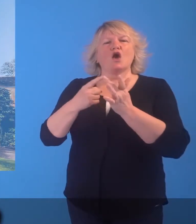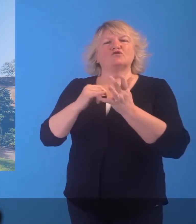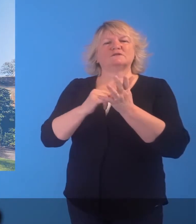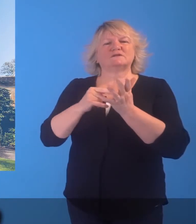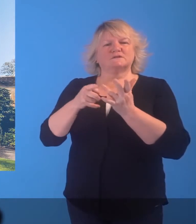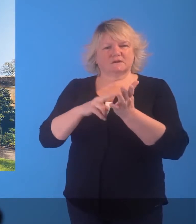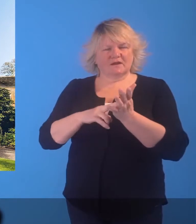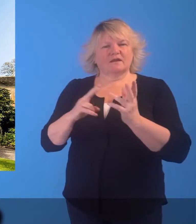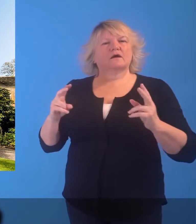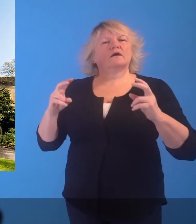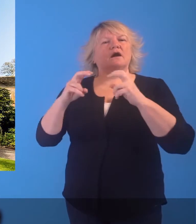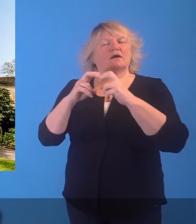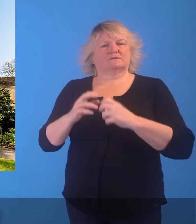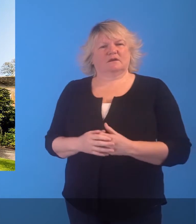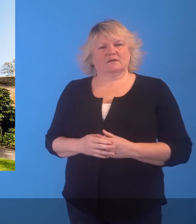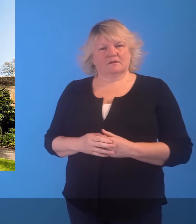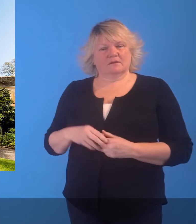Lauriston Castle.